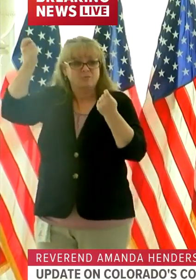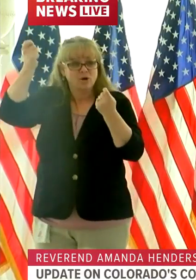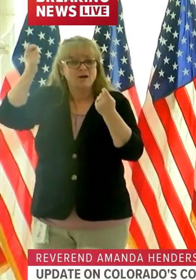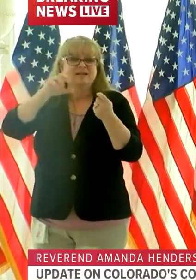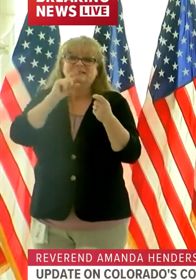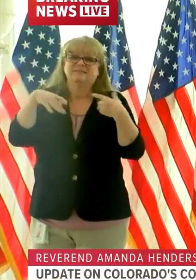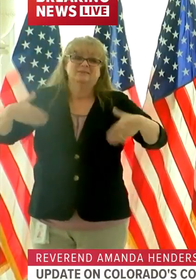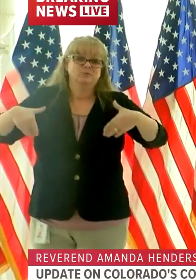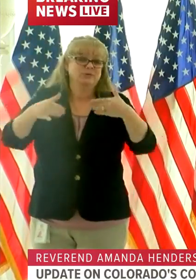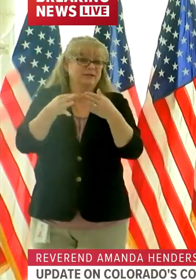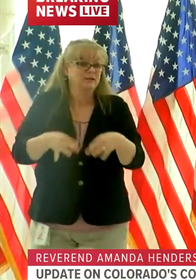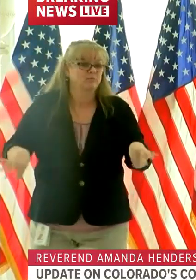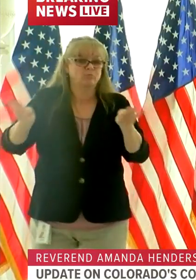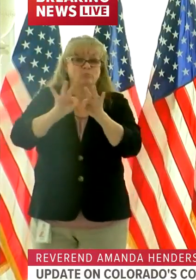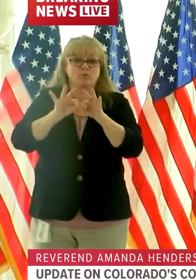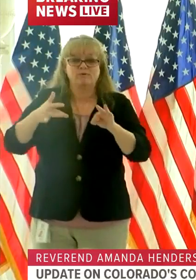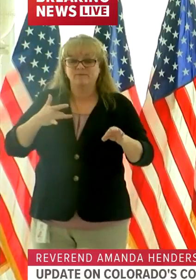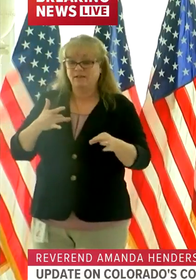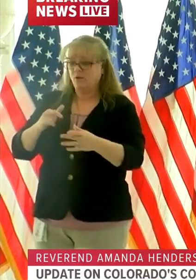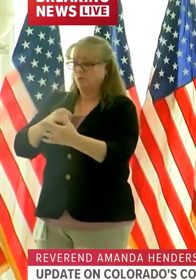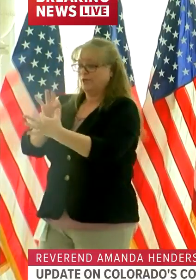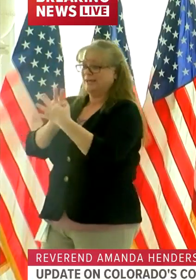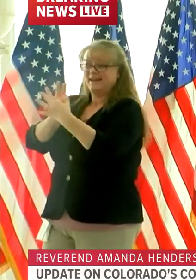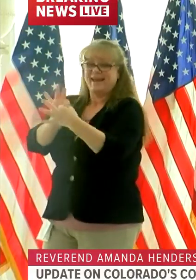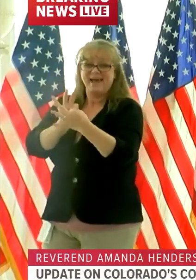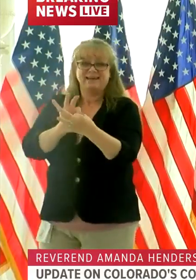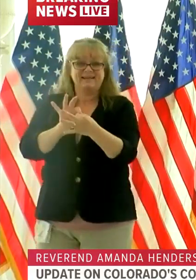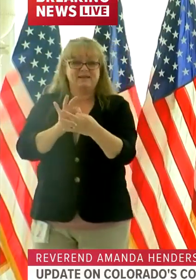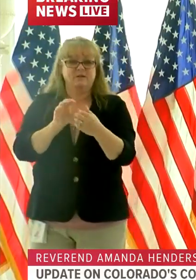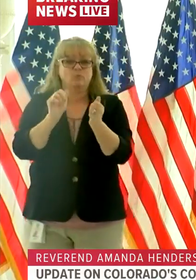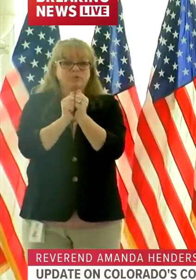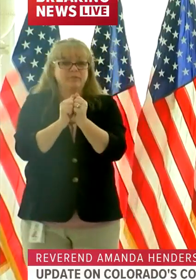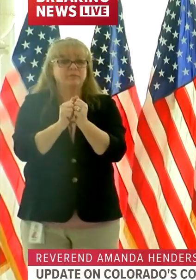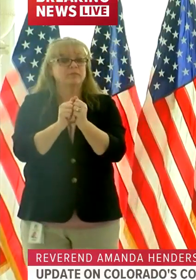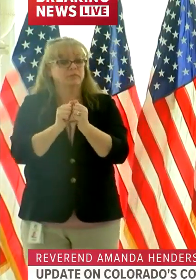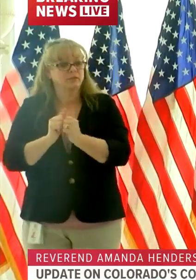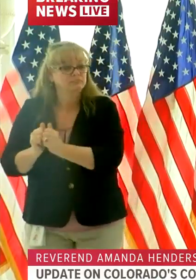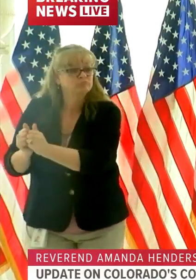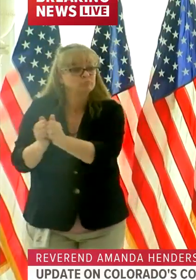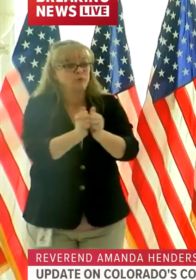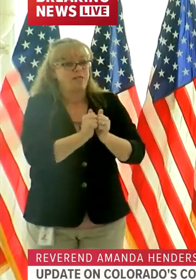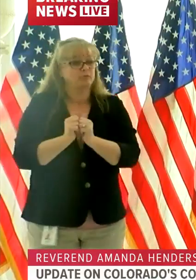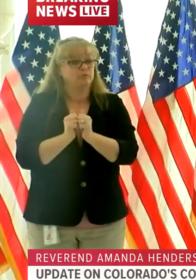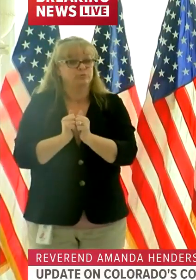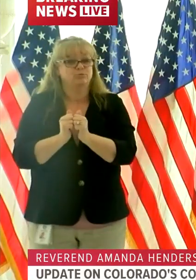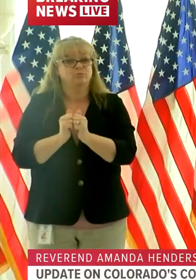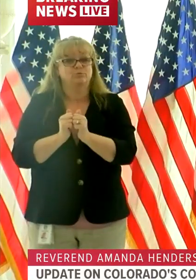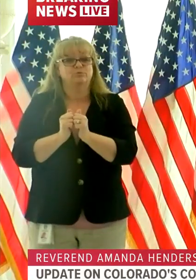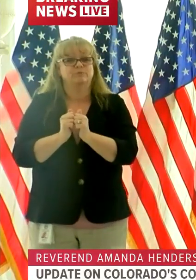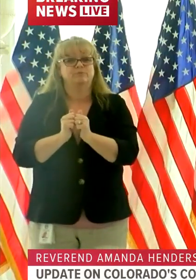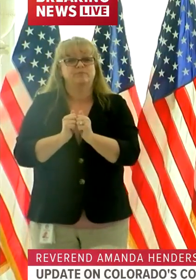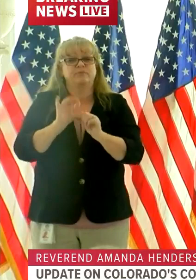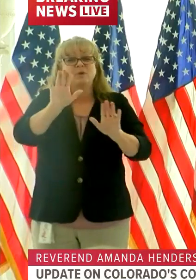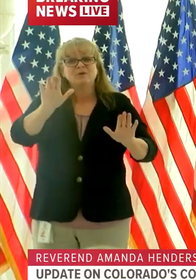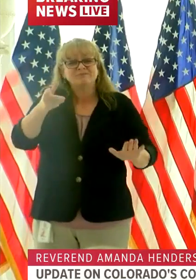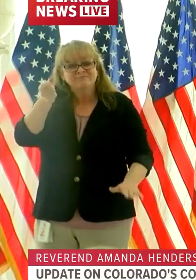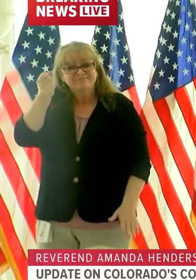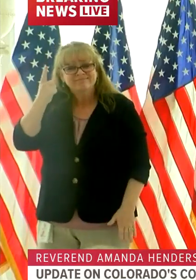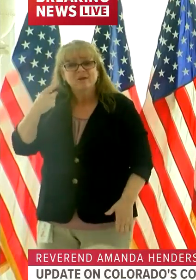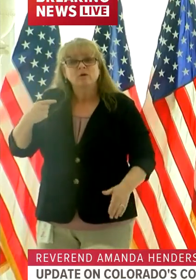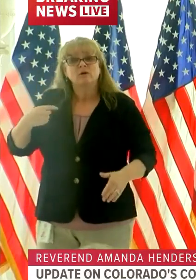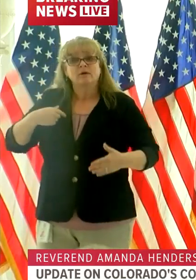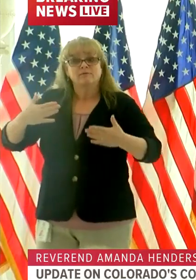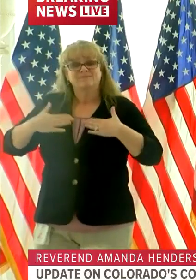all in this together. Even though we're practicing physical distancing, we are